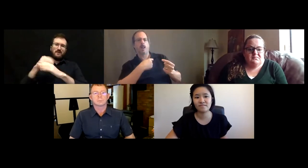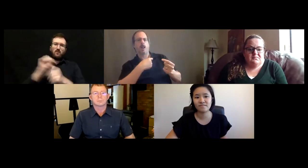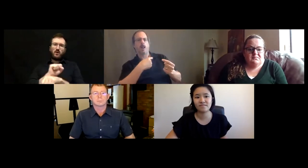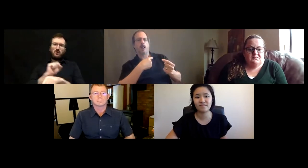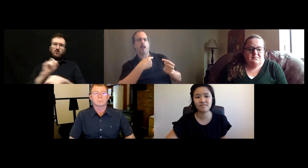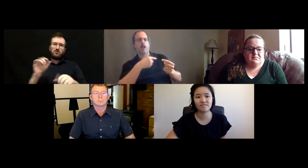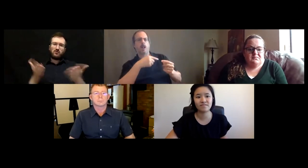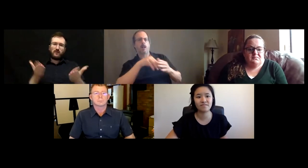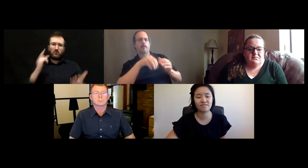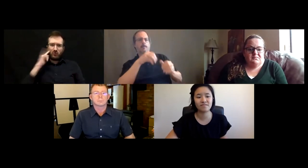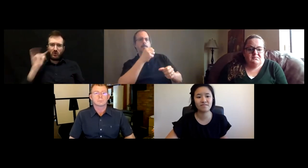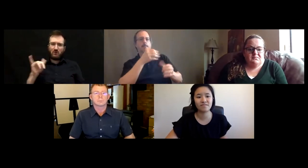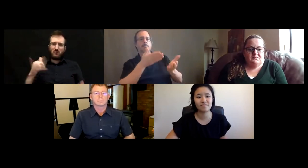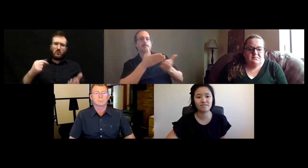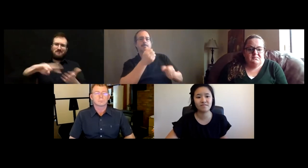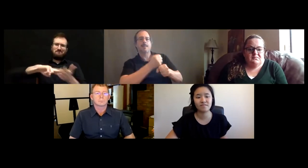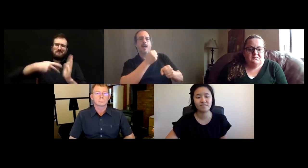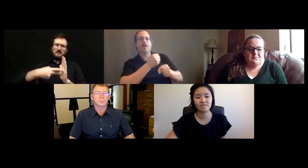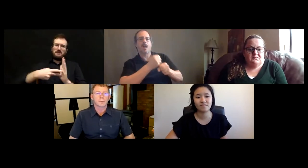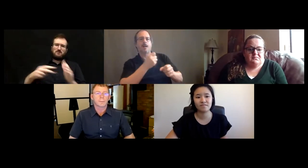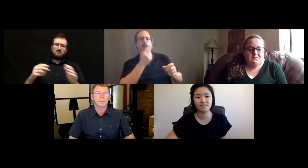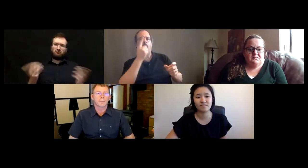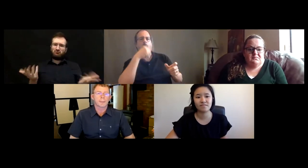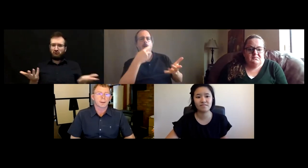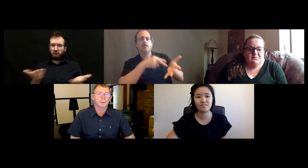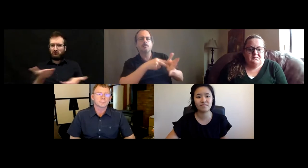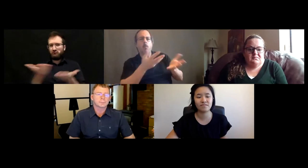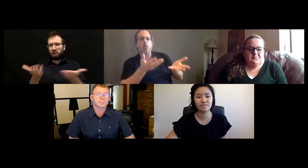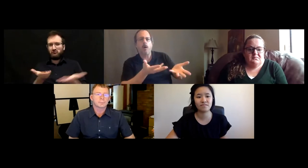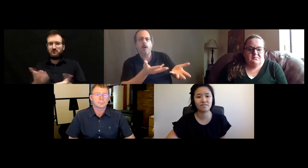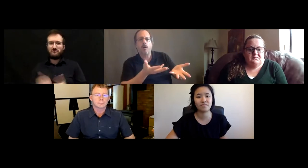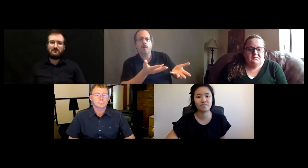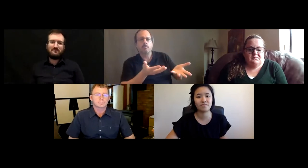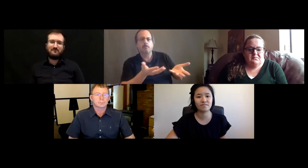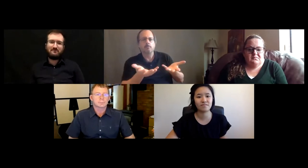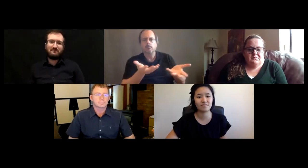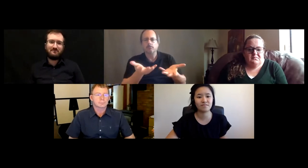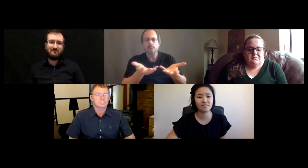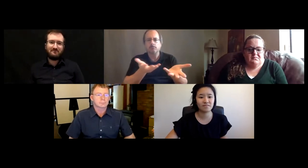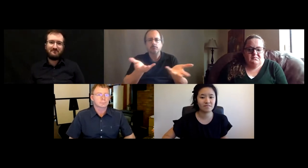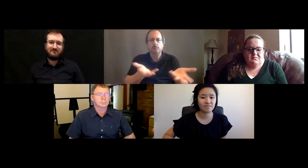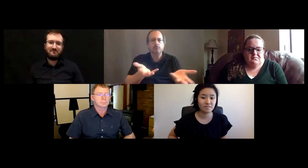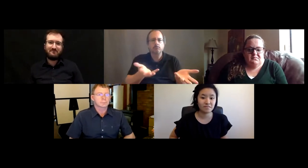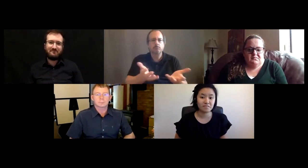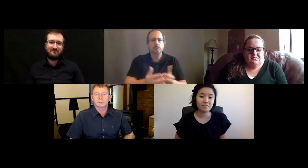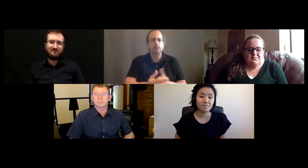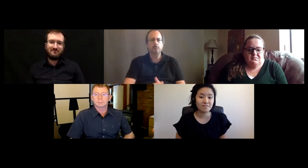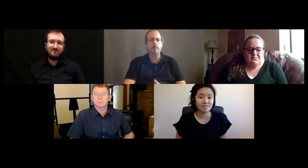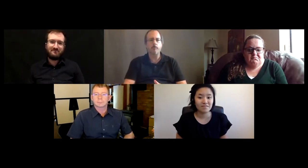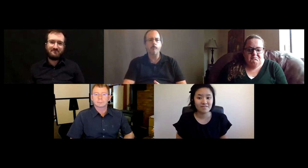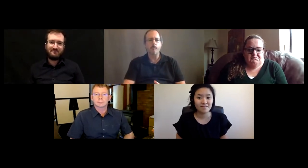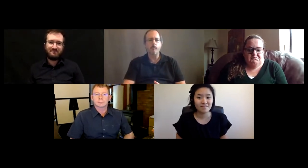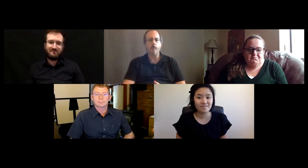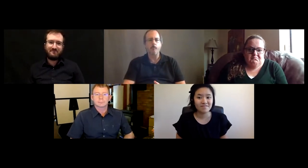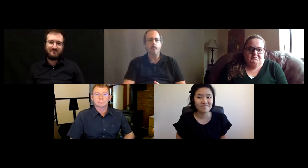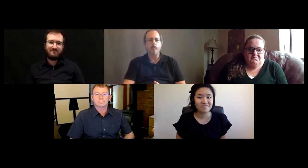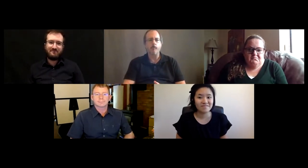In your perspective, what would a barrier-free experience look like in the employment